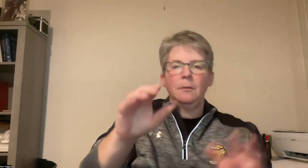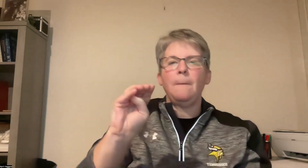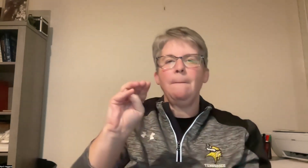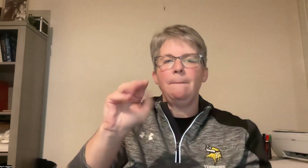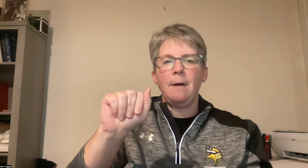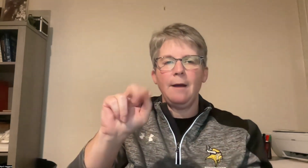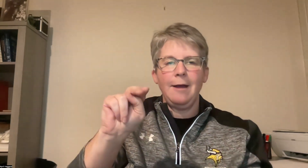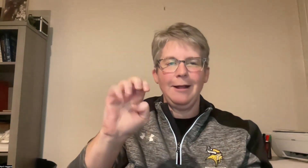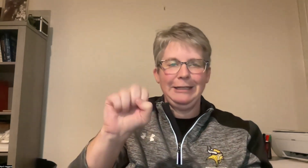I'll second the motion. Okay.